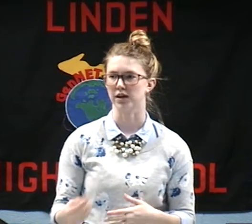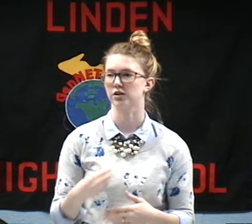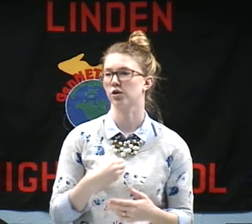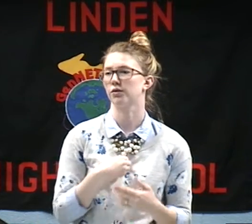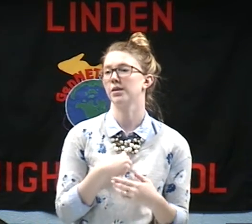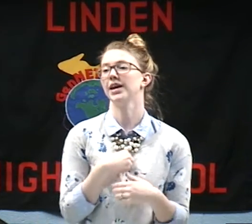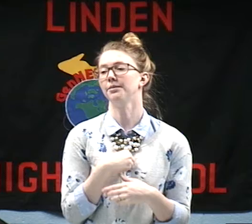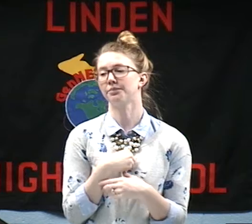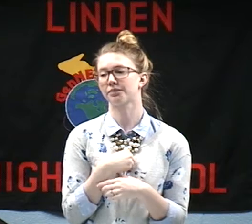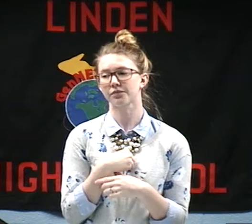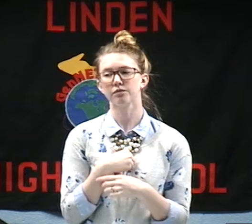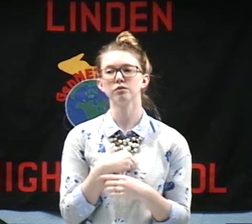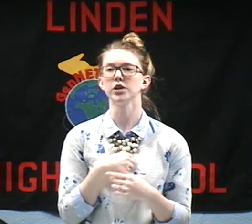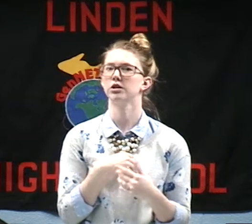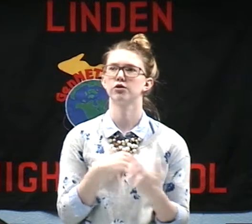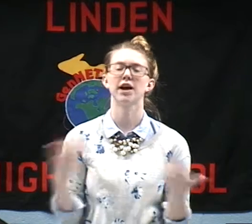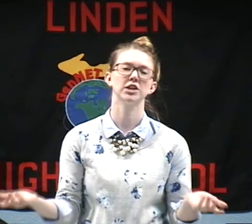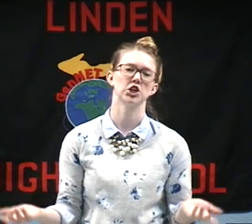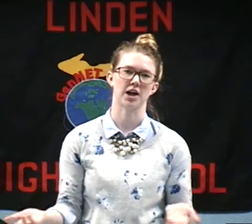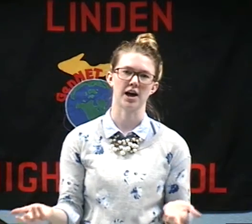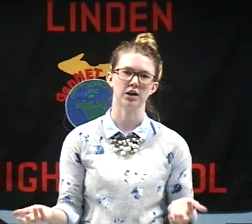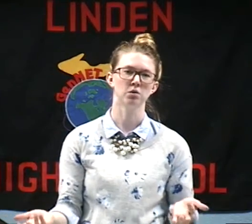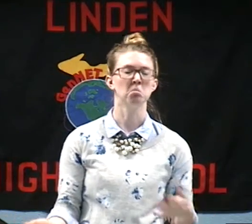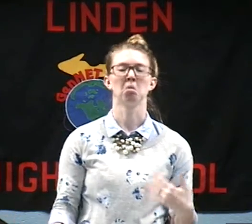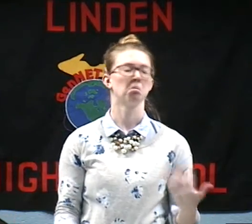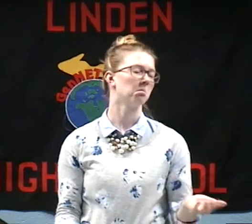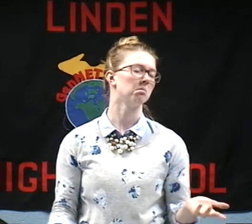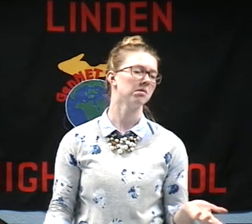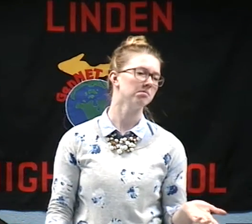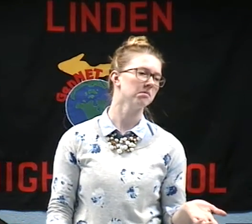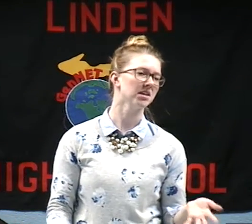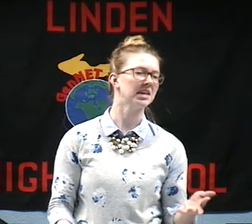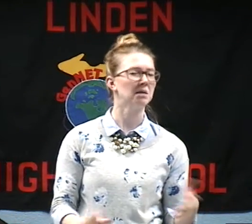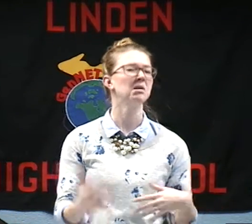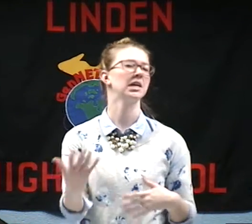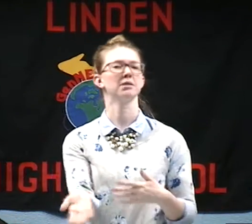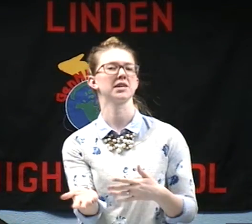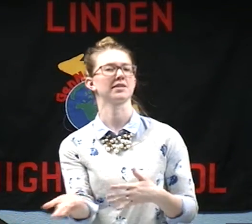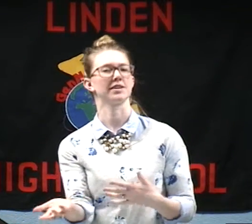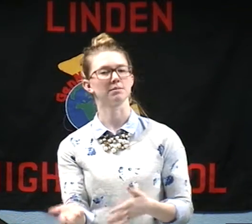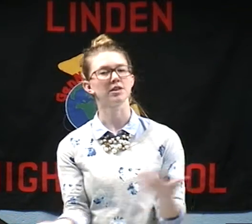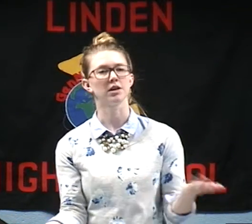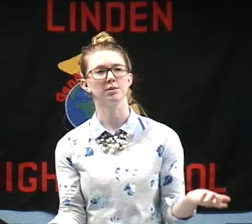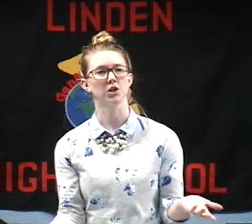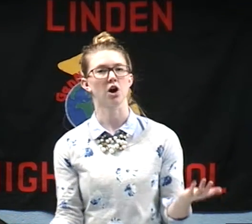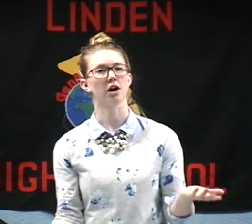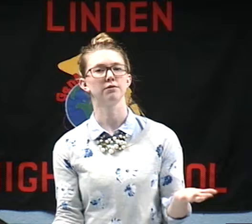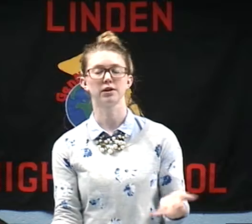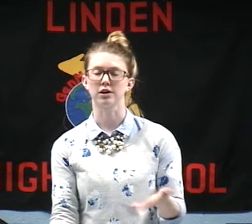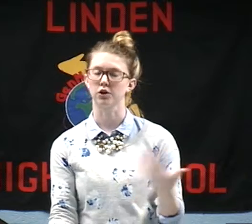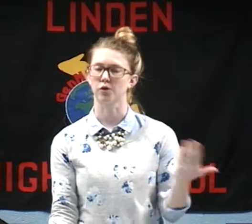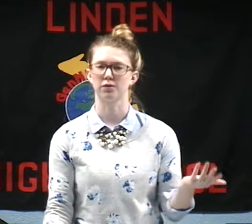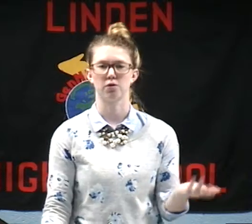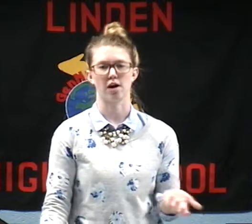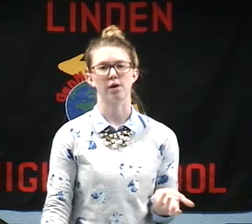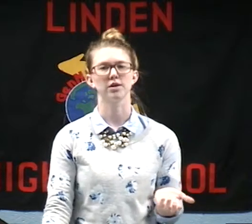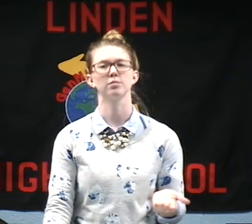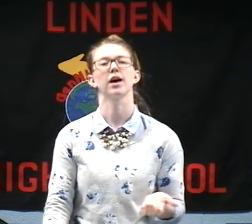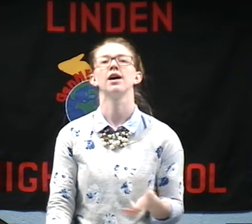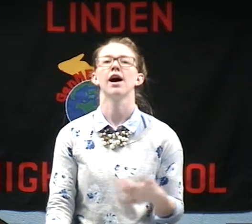so for me, driving to Chicago is like a medium distance. I'm still going to be in the car for a little over 4 hours, but I